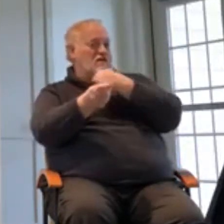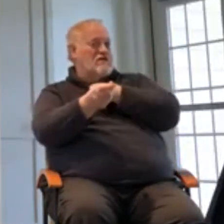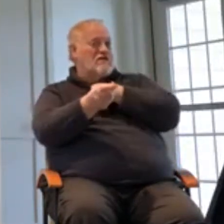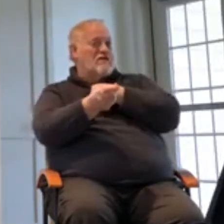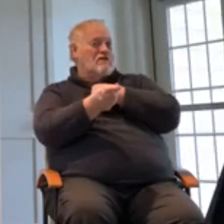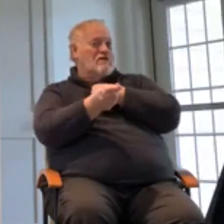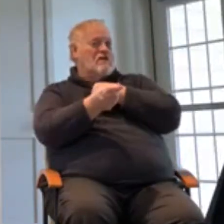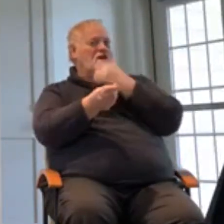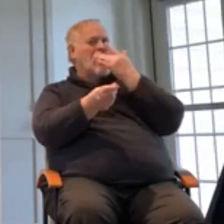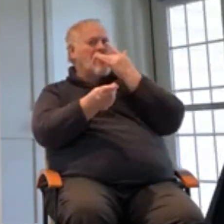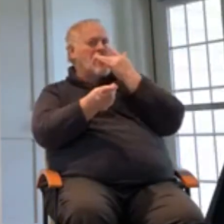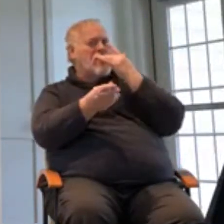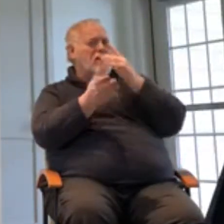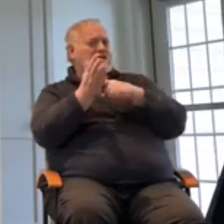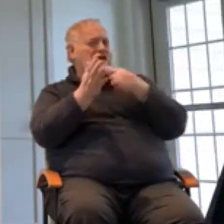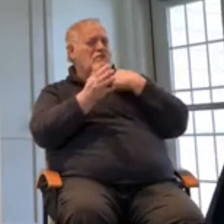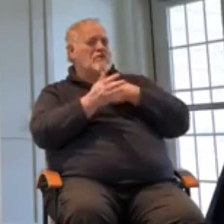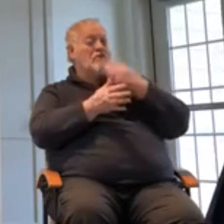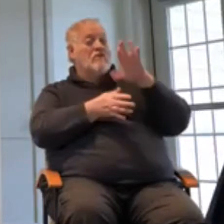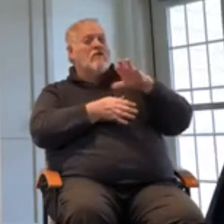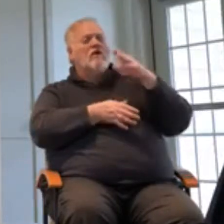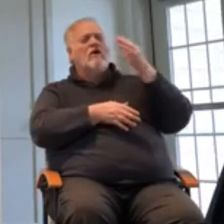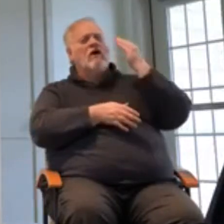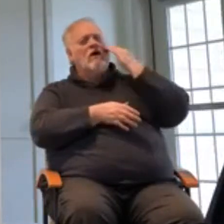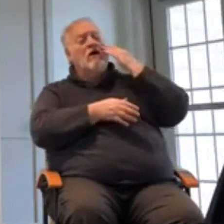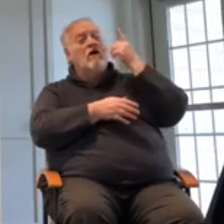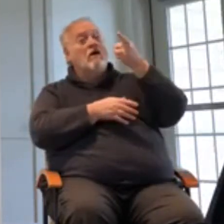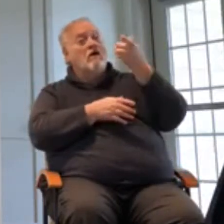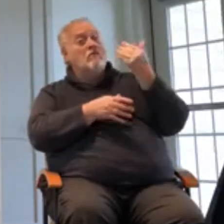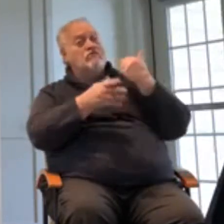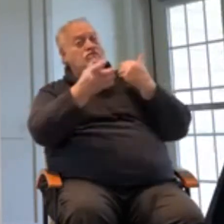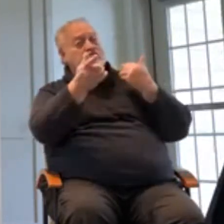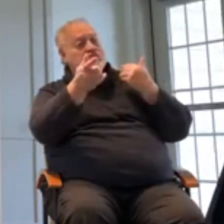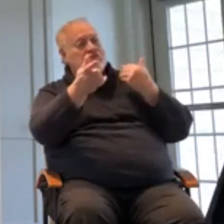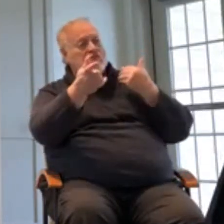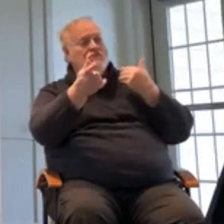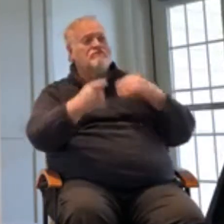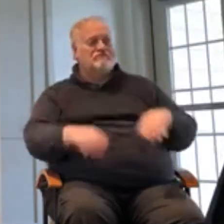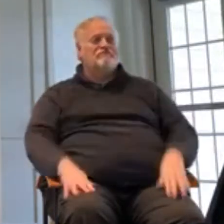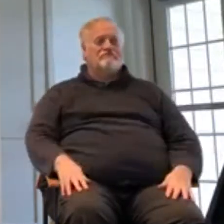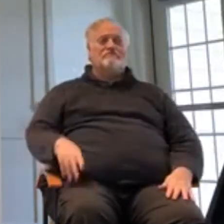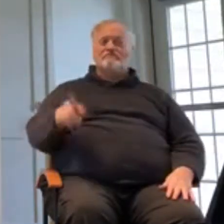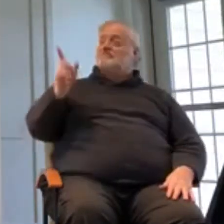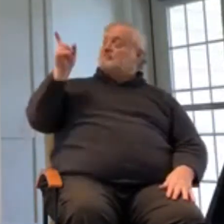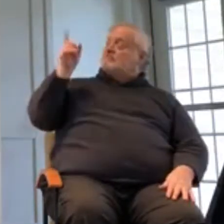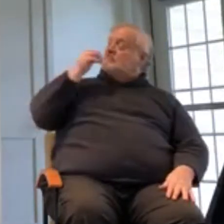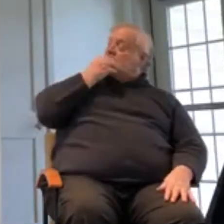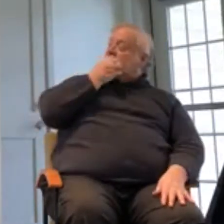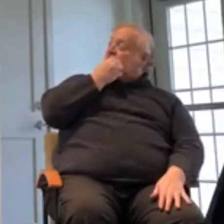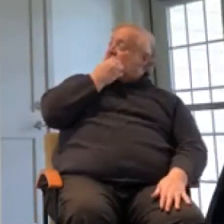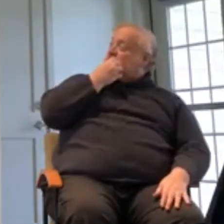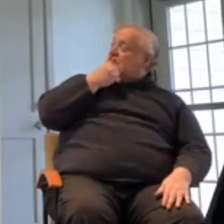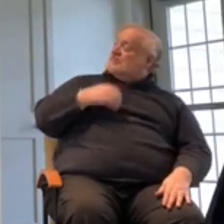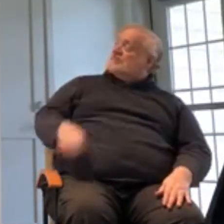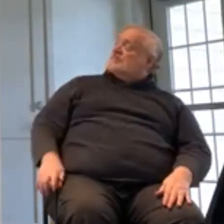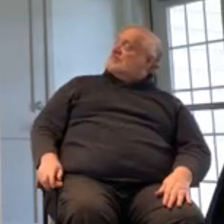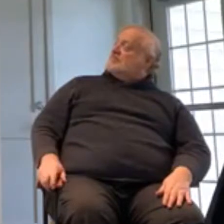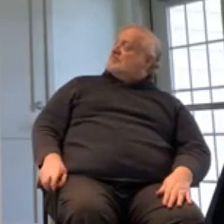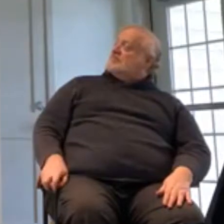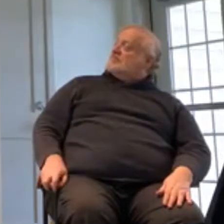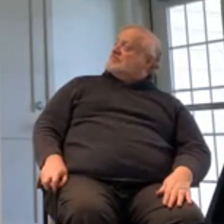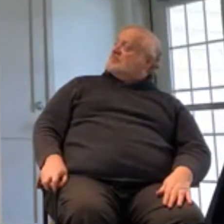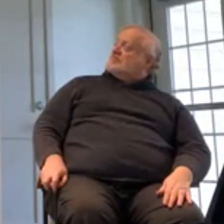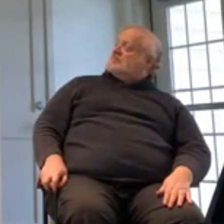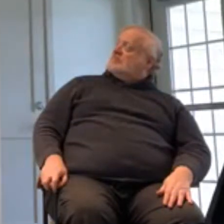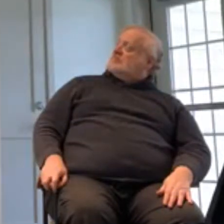You may taste something this morning that you've never tasted before. And Psalms 23, starting in verse number 1, the Lord is my